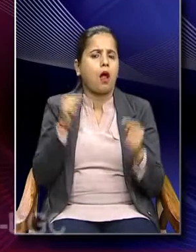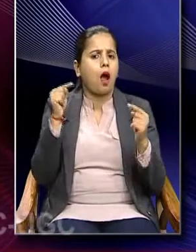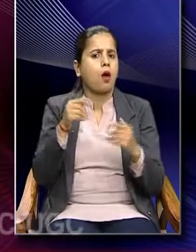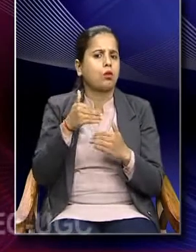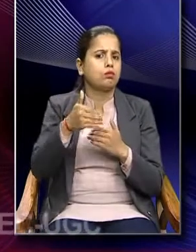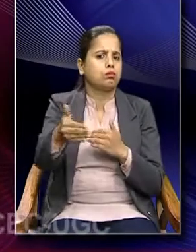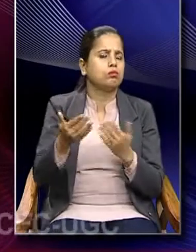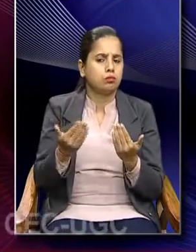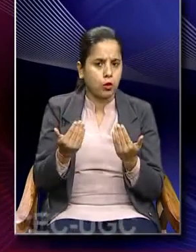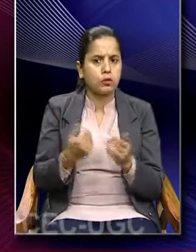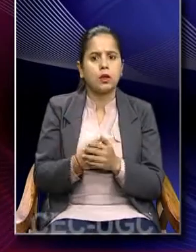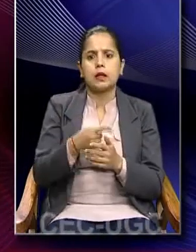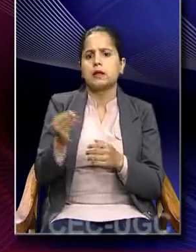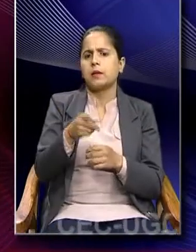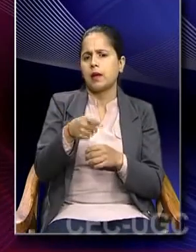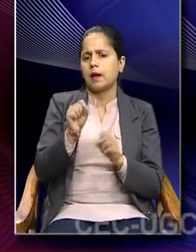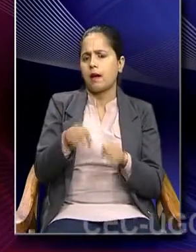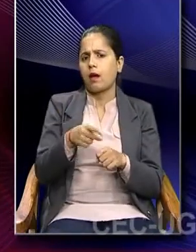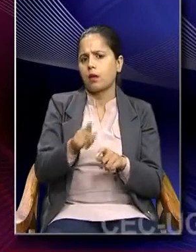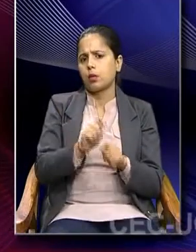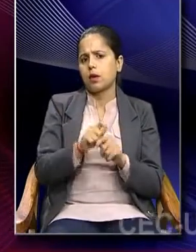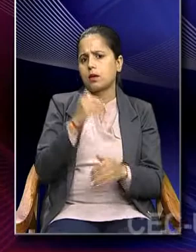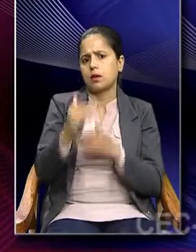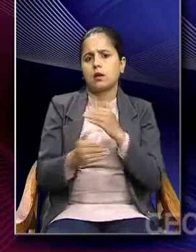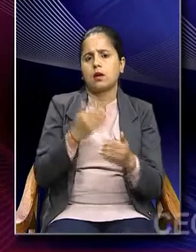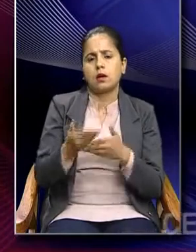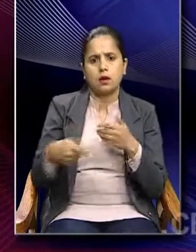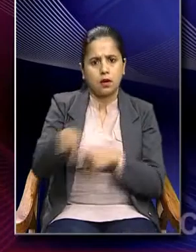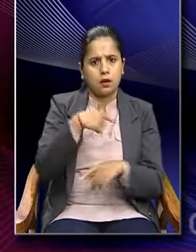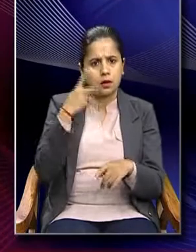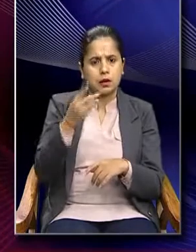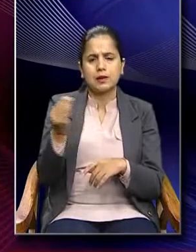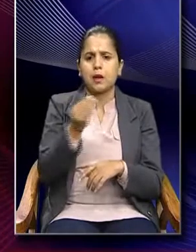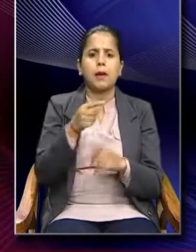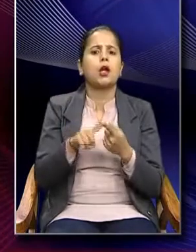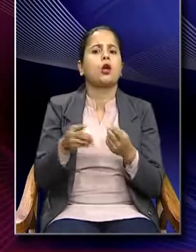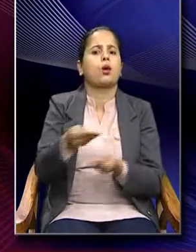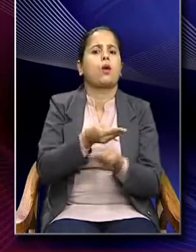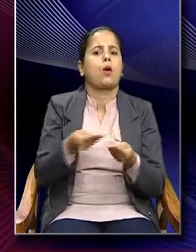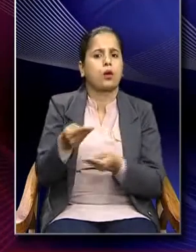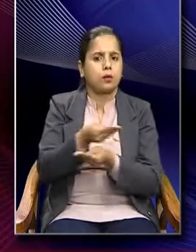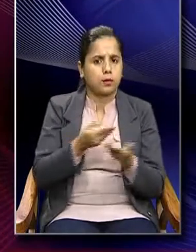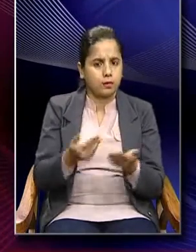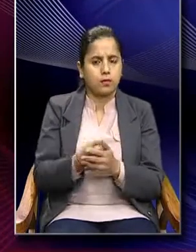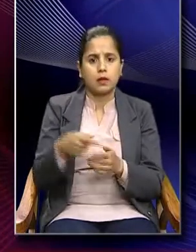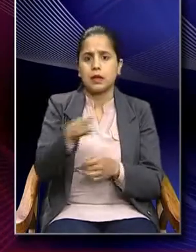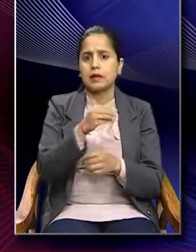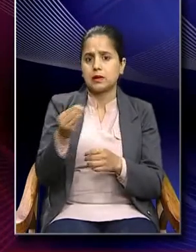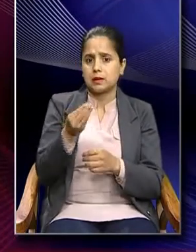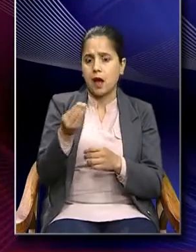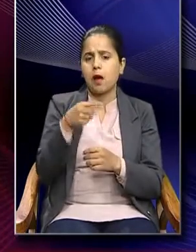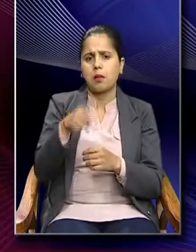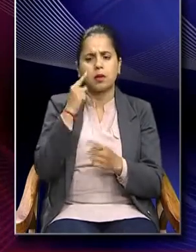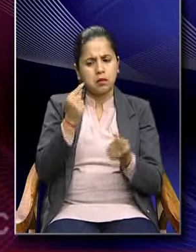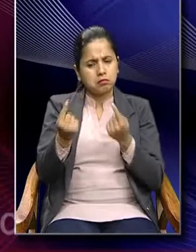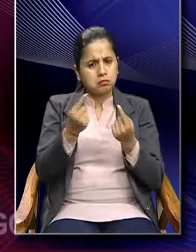that this kind of thing can function in case of certain economies, right, which have some similarities